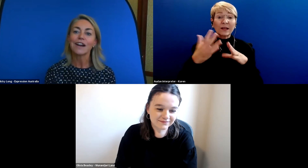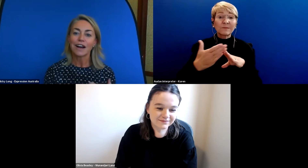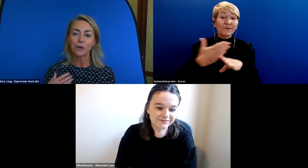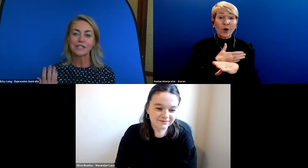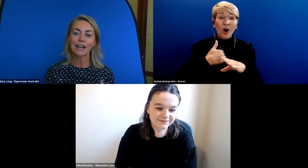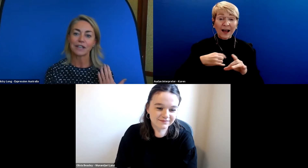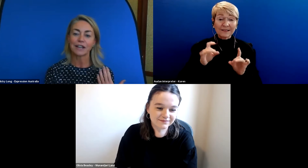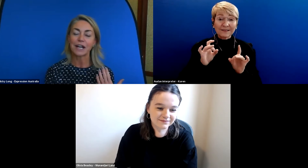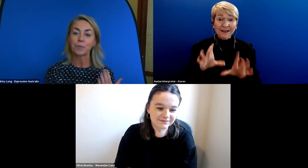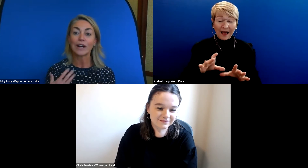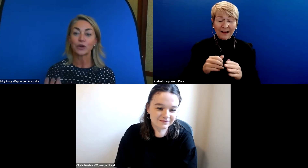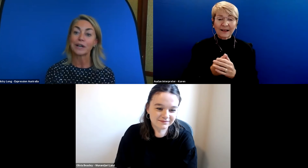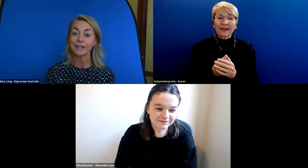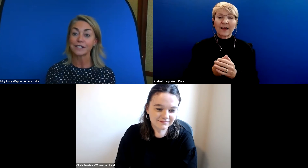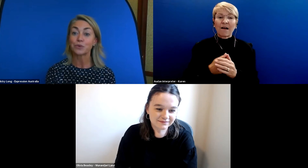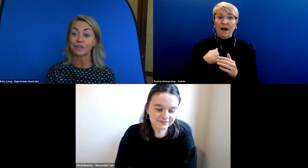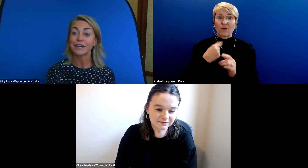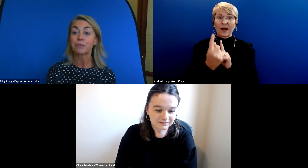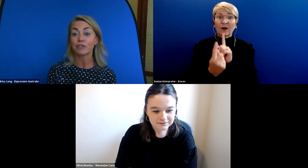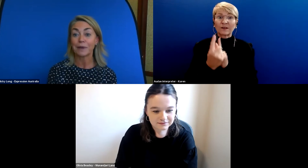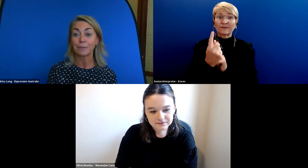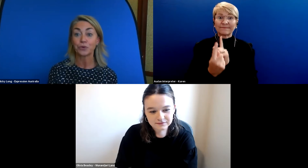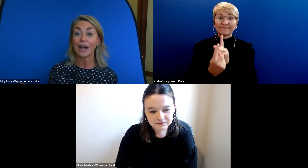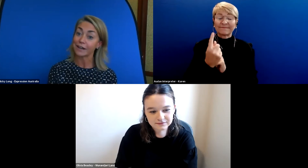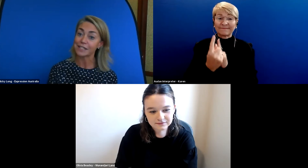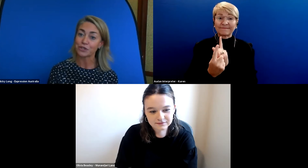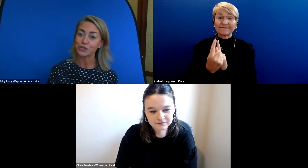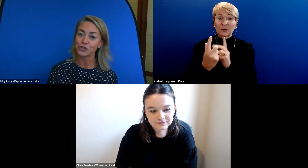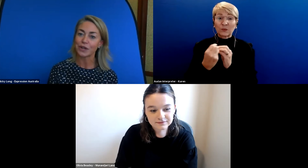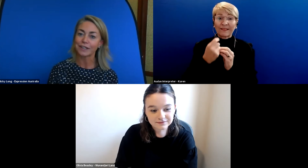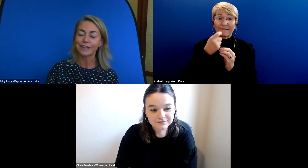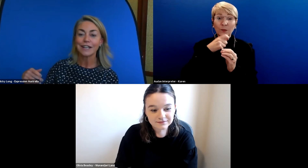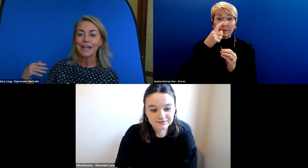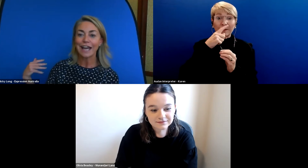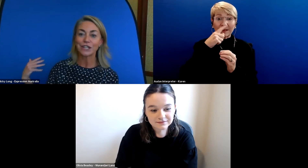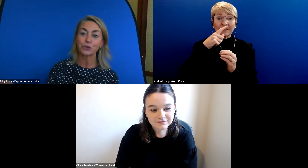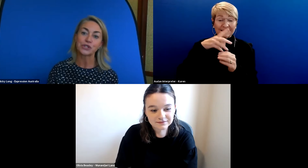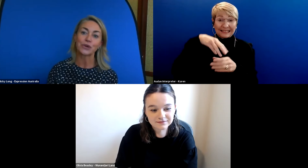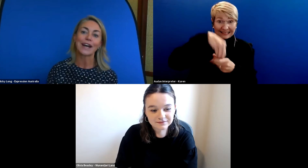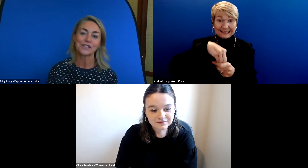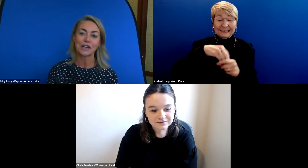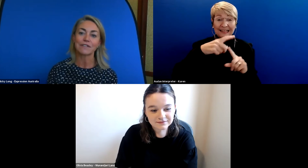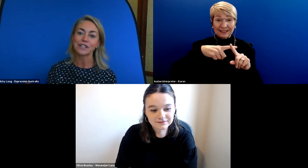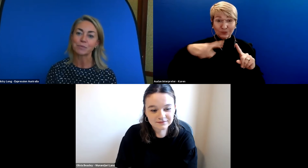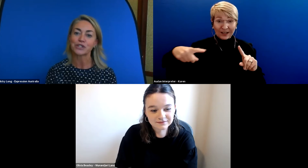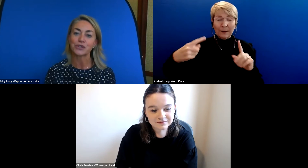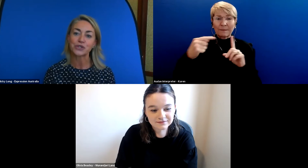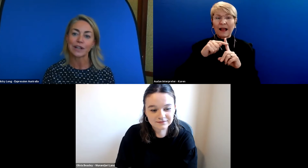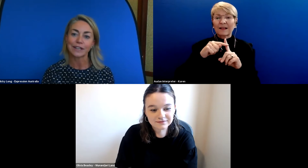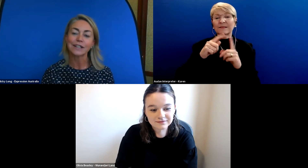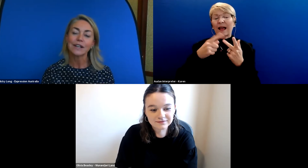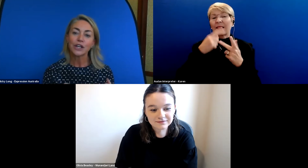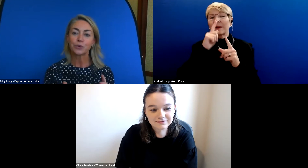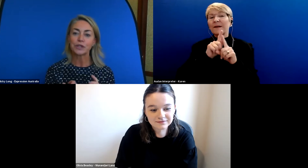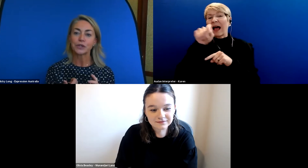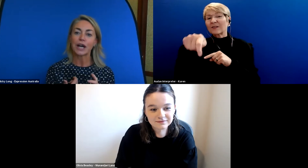starting, I was having one-on-ones with a number of people at Expression Australia and also outside of Expression